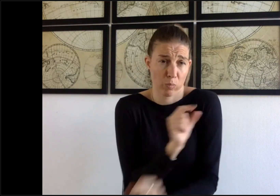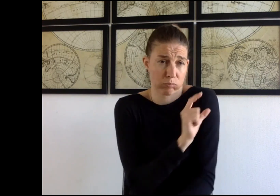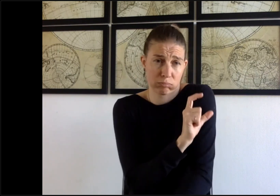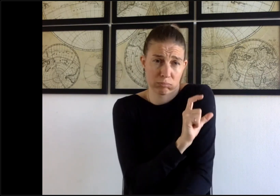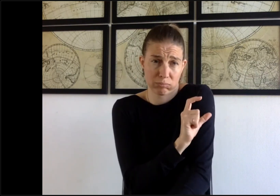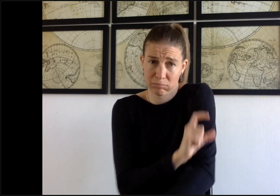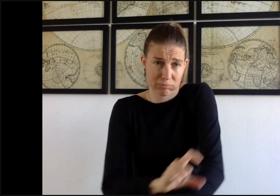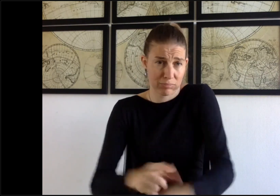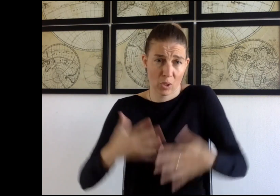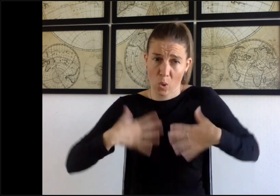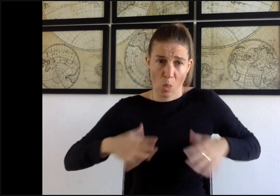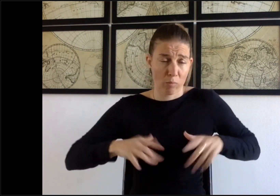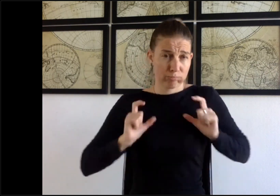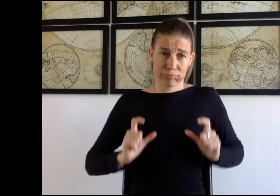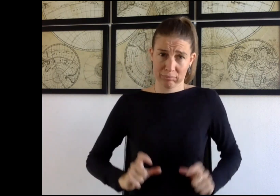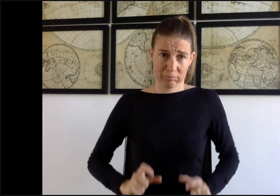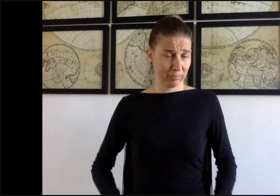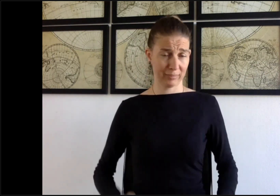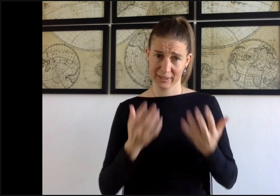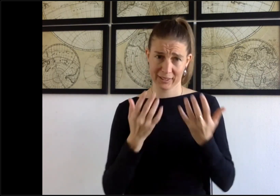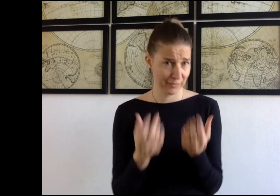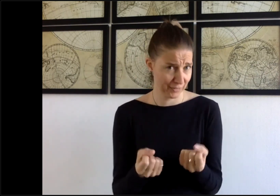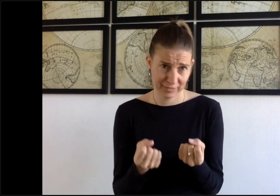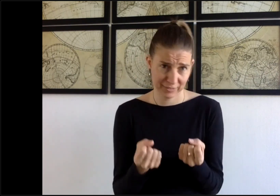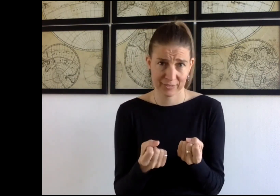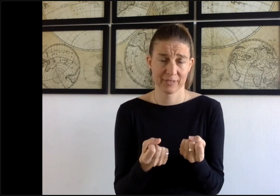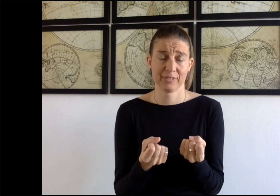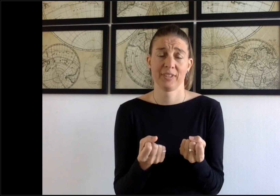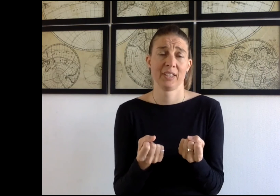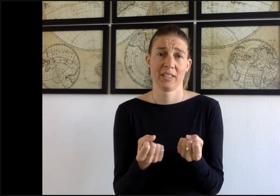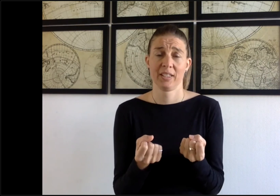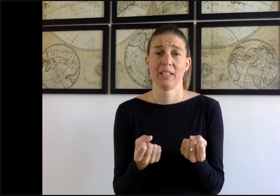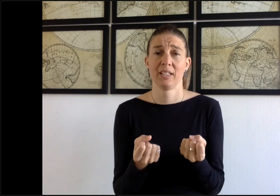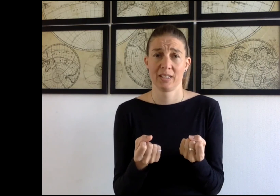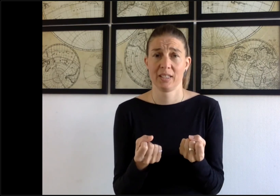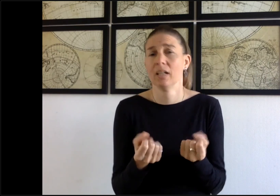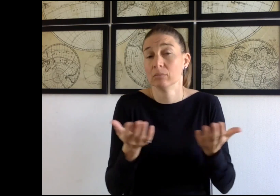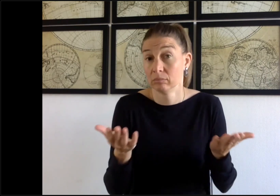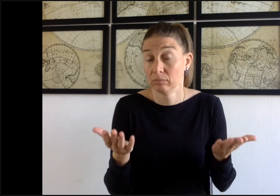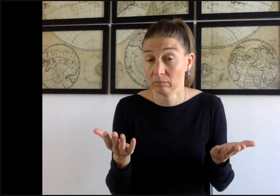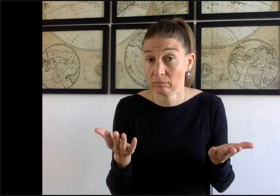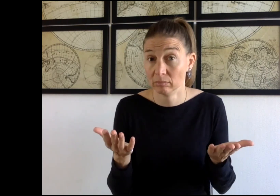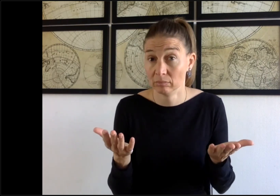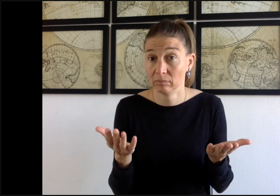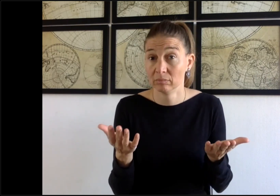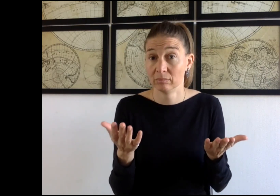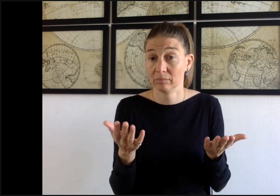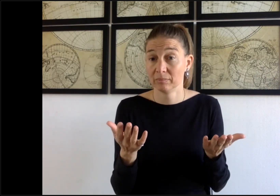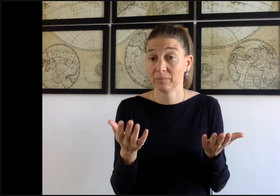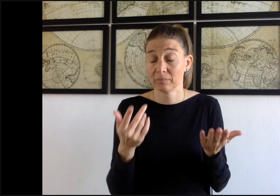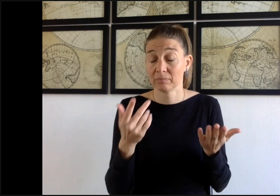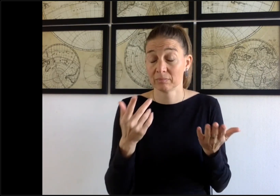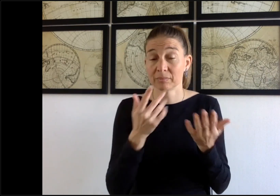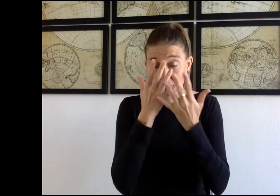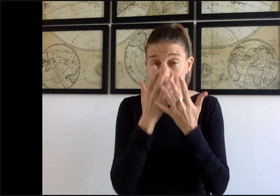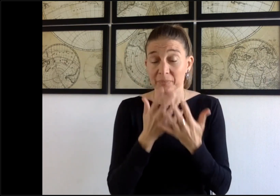clothes, and I was put in the unpleasant situation to